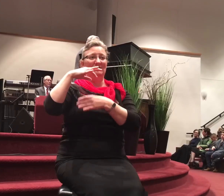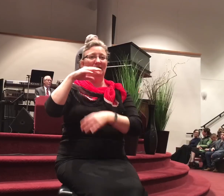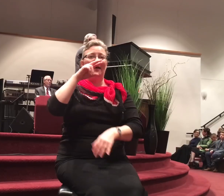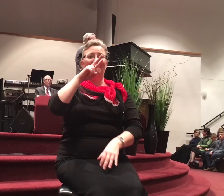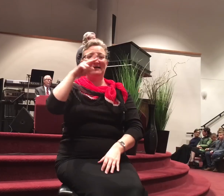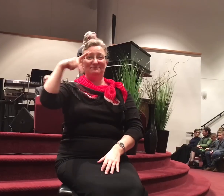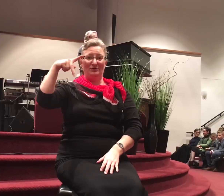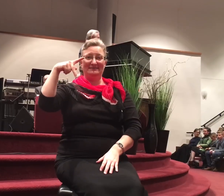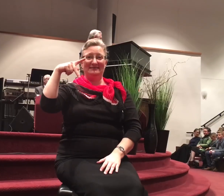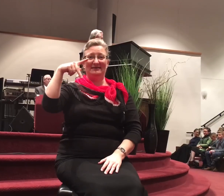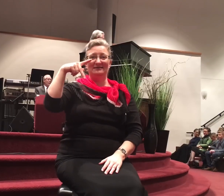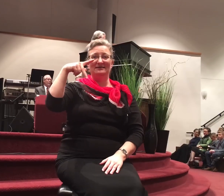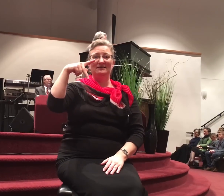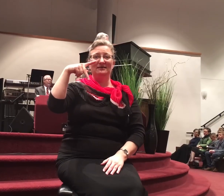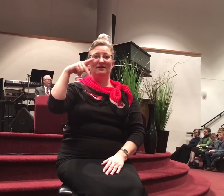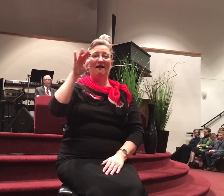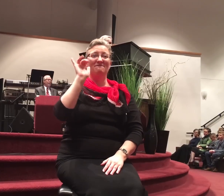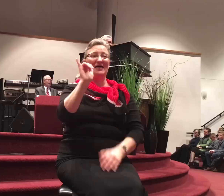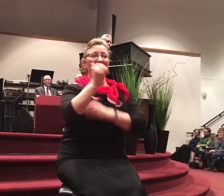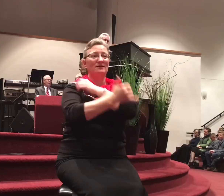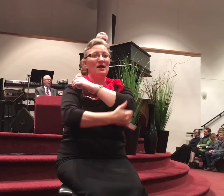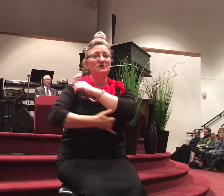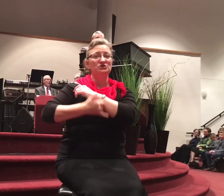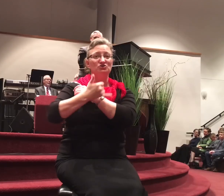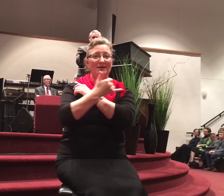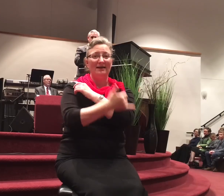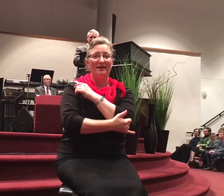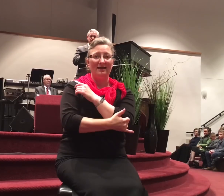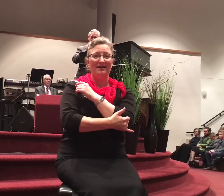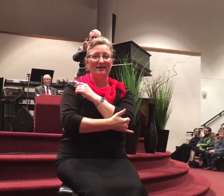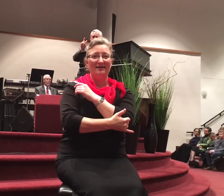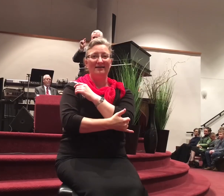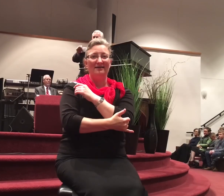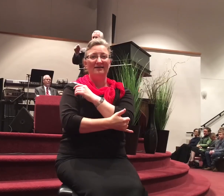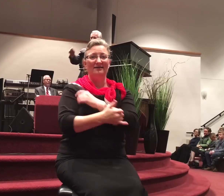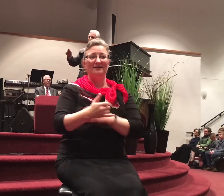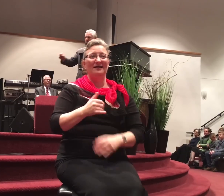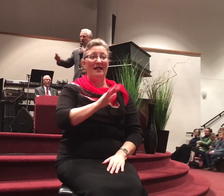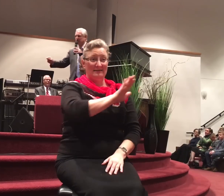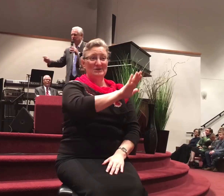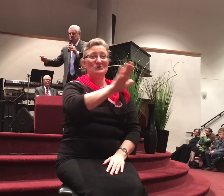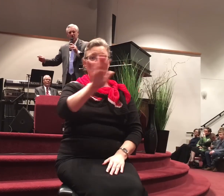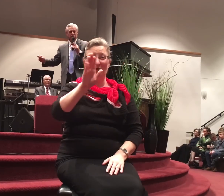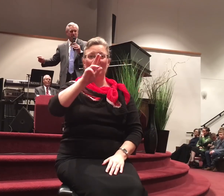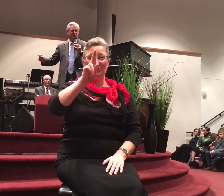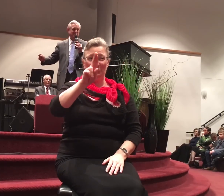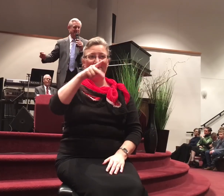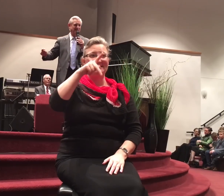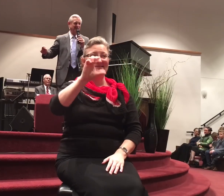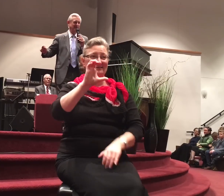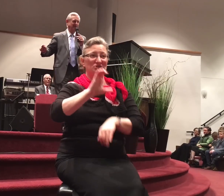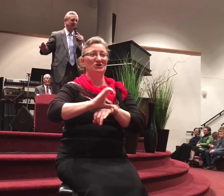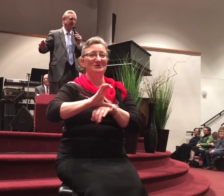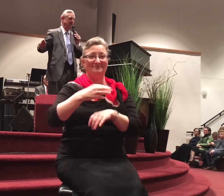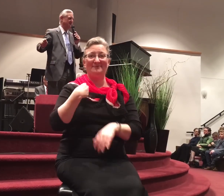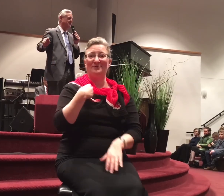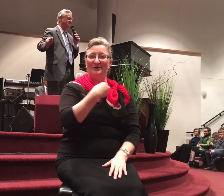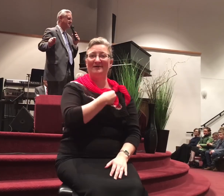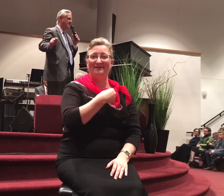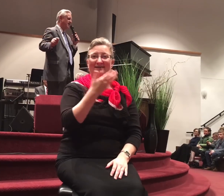vice presidents. He's one of the two vice presidents. That's your United Pentecostal Church.